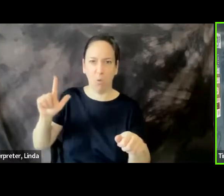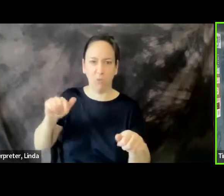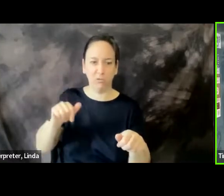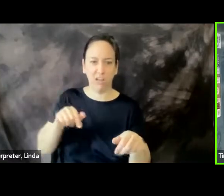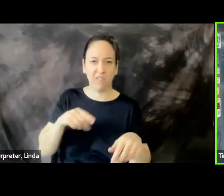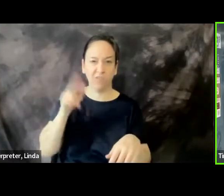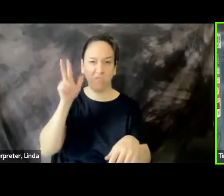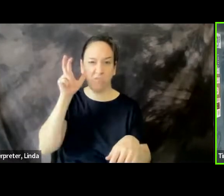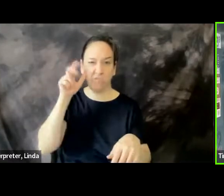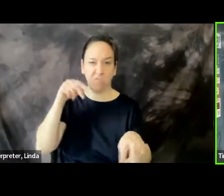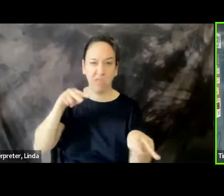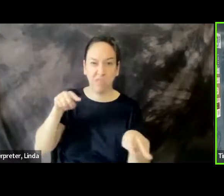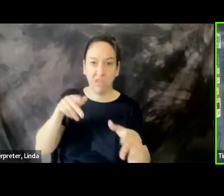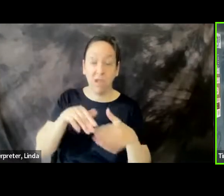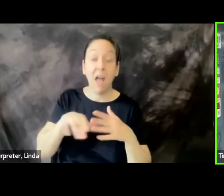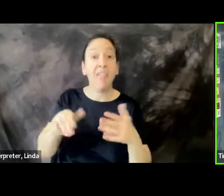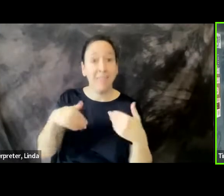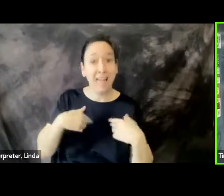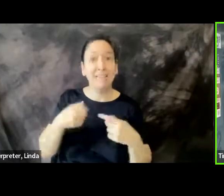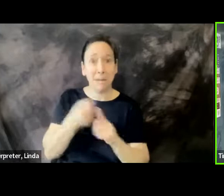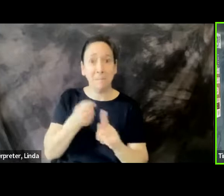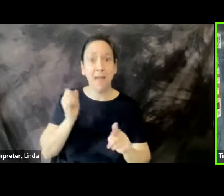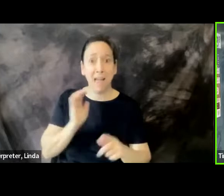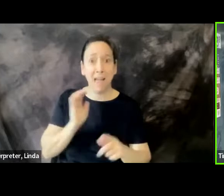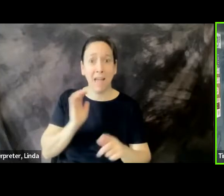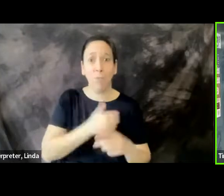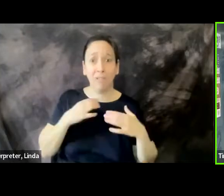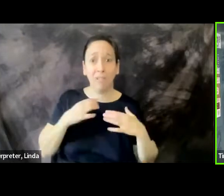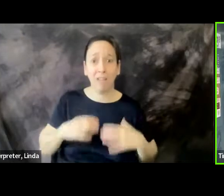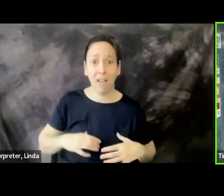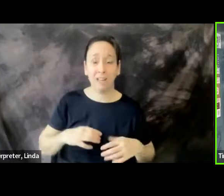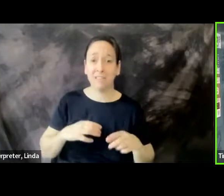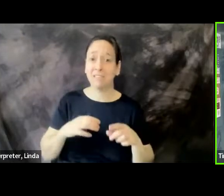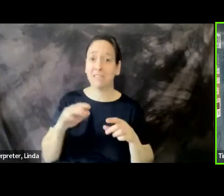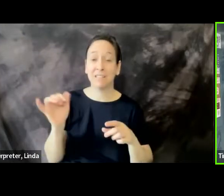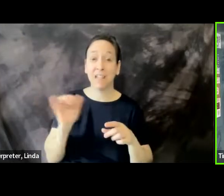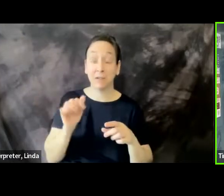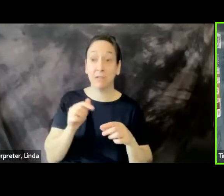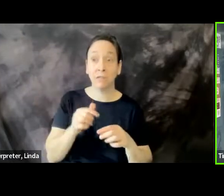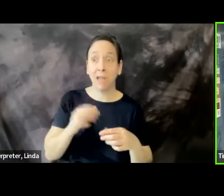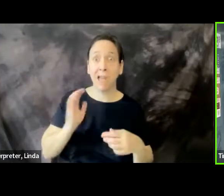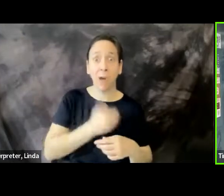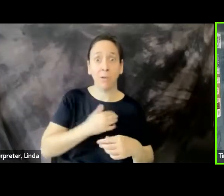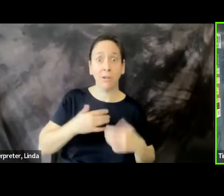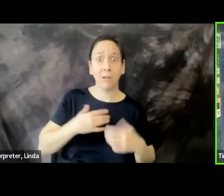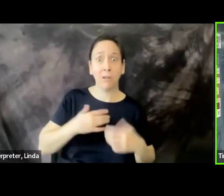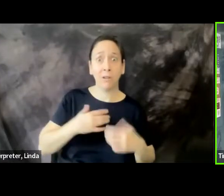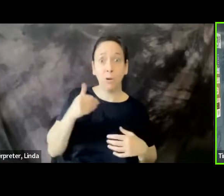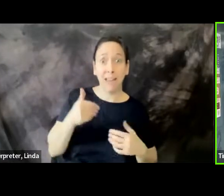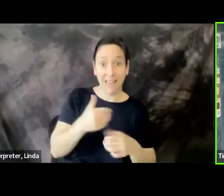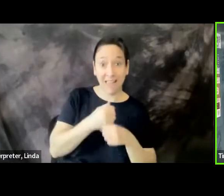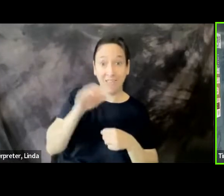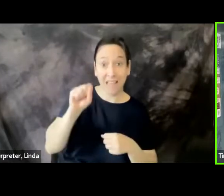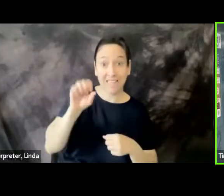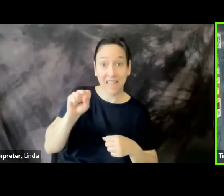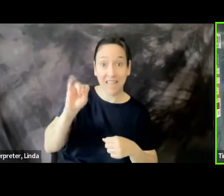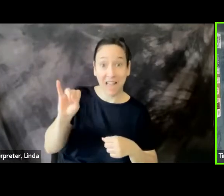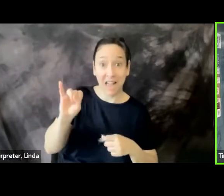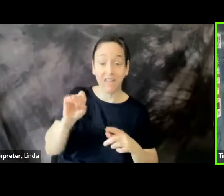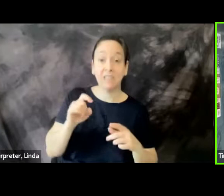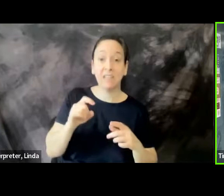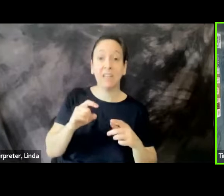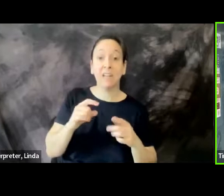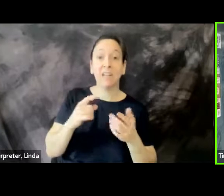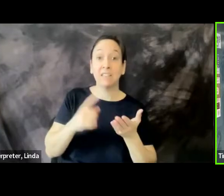our clients as well, especially clients who receive SSI because they are then considered over assets if